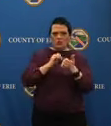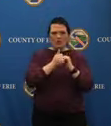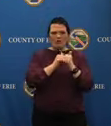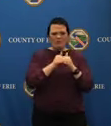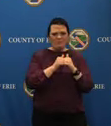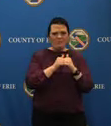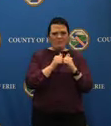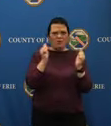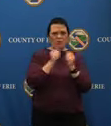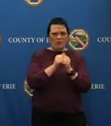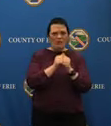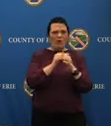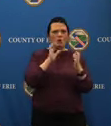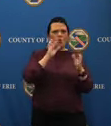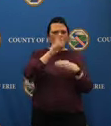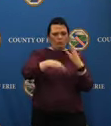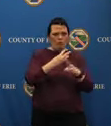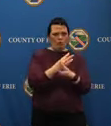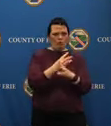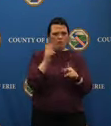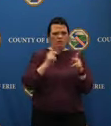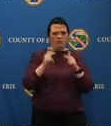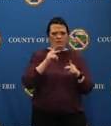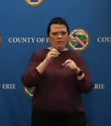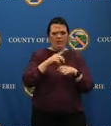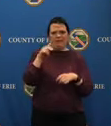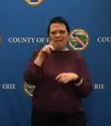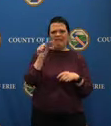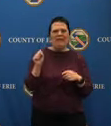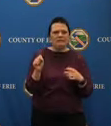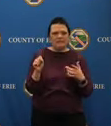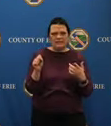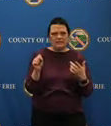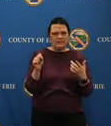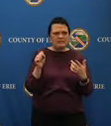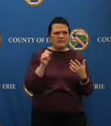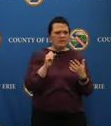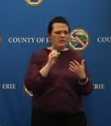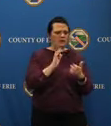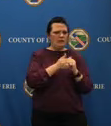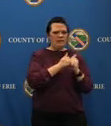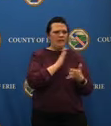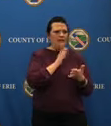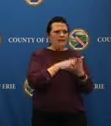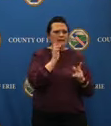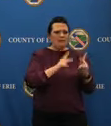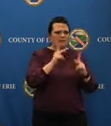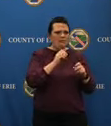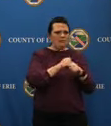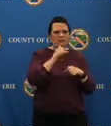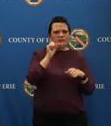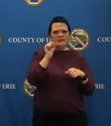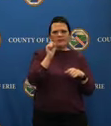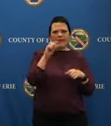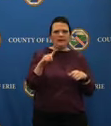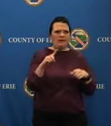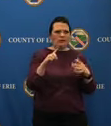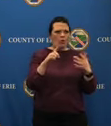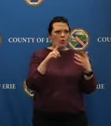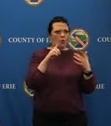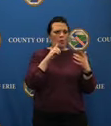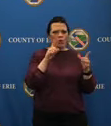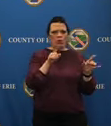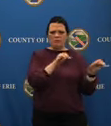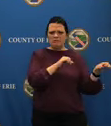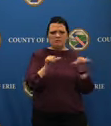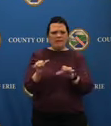against the world. We're competing against people in Topeka, Kansas. We're competing against people in San Diego, California, just as much